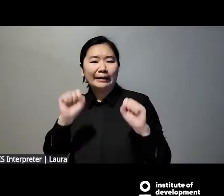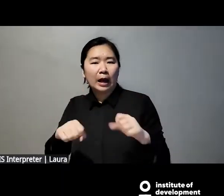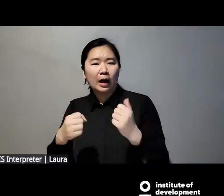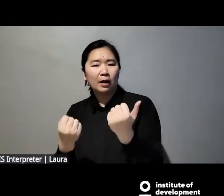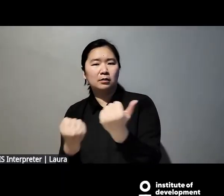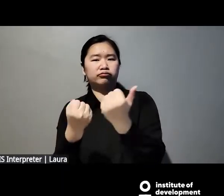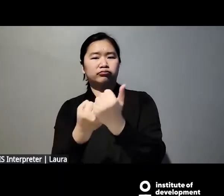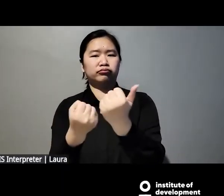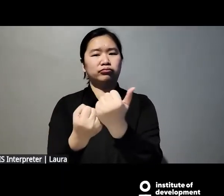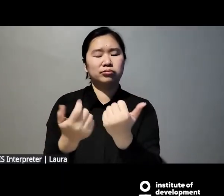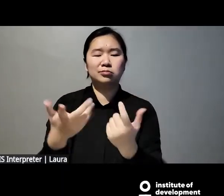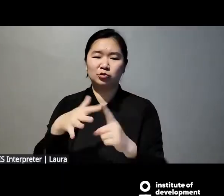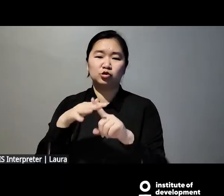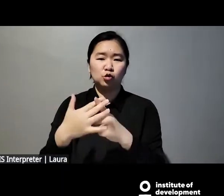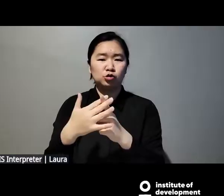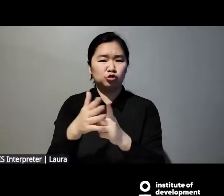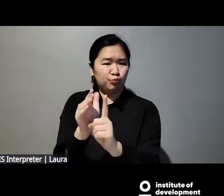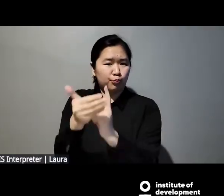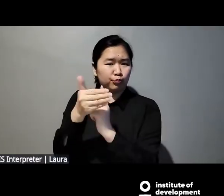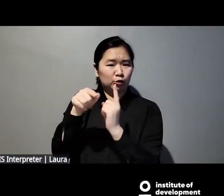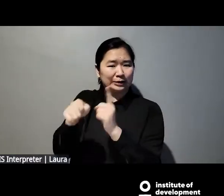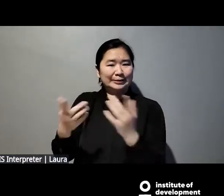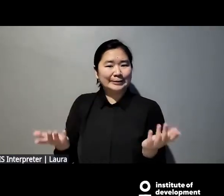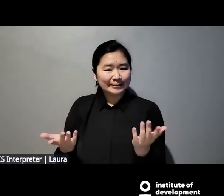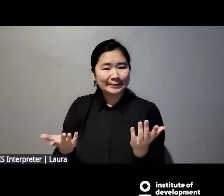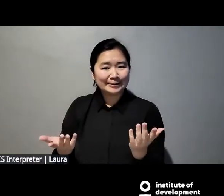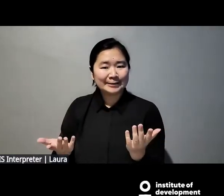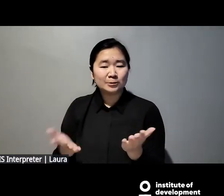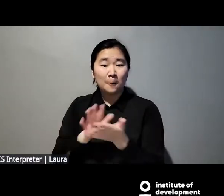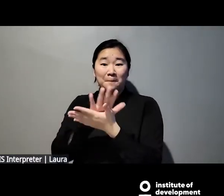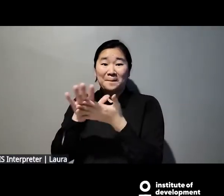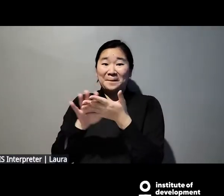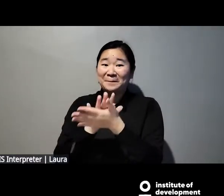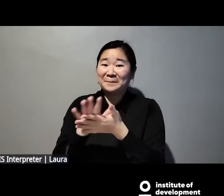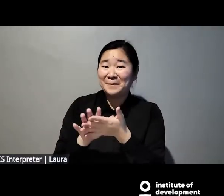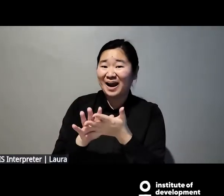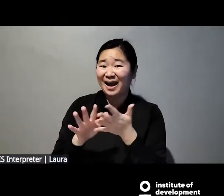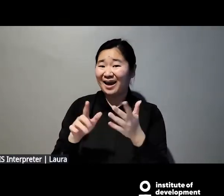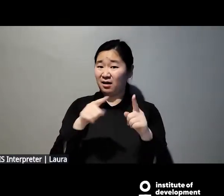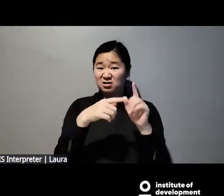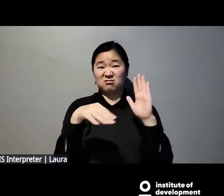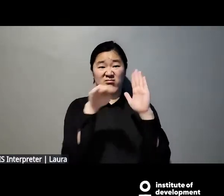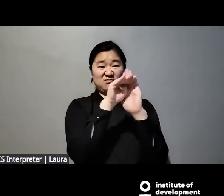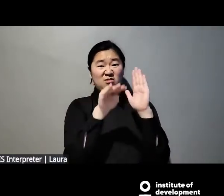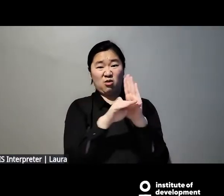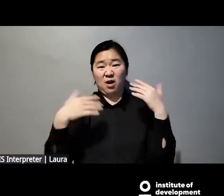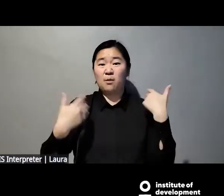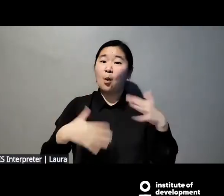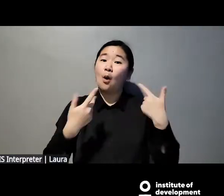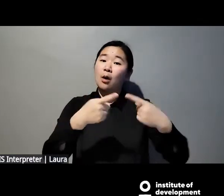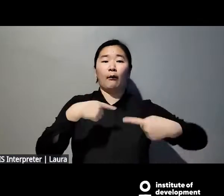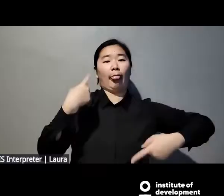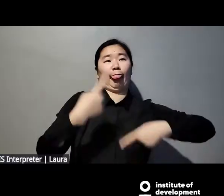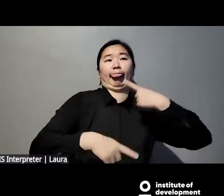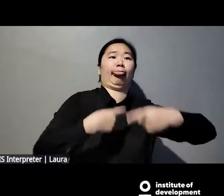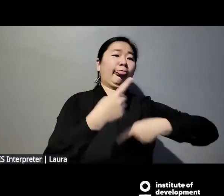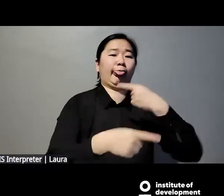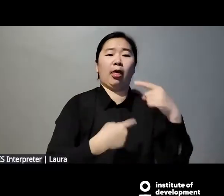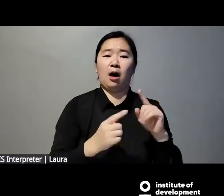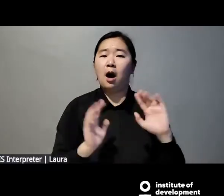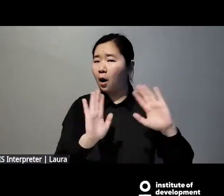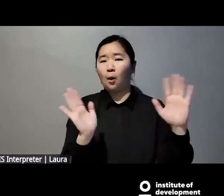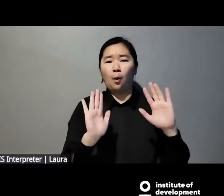Ultimately, as I said, INGOs were accountable for donor safeguarding requirements, and they controlled the